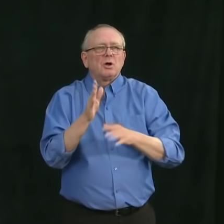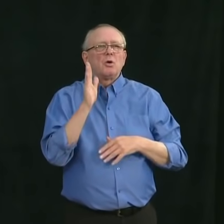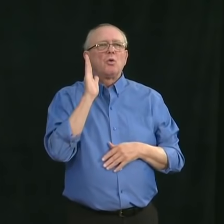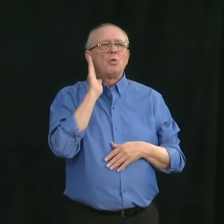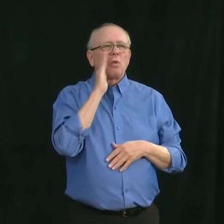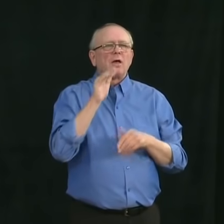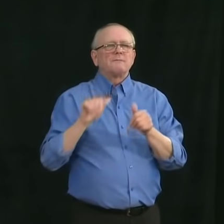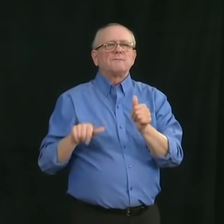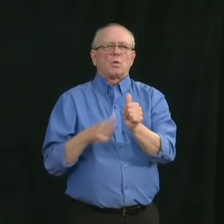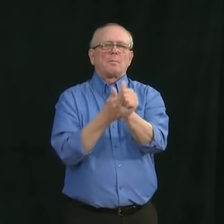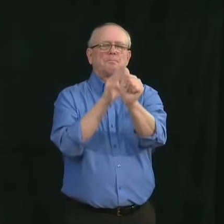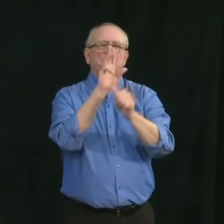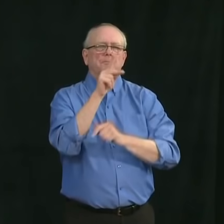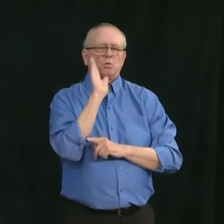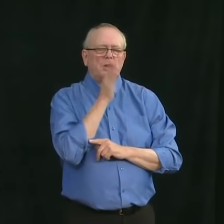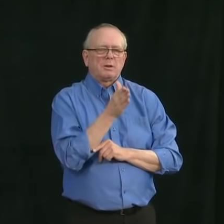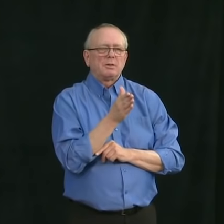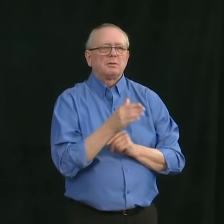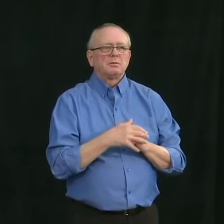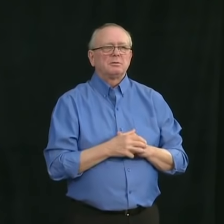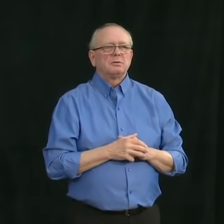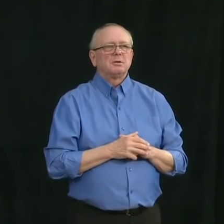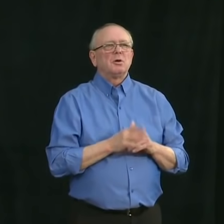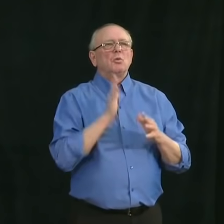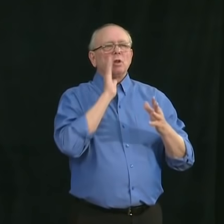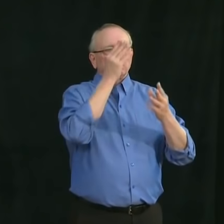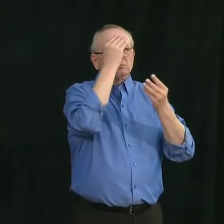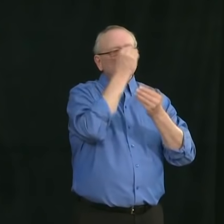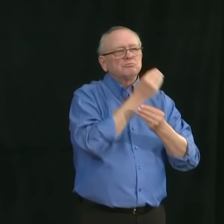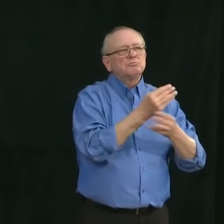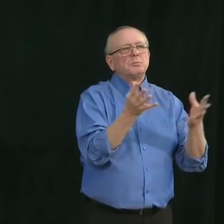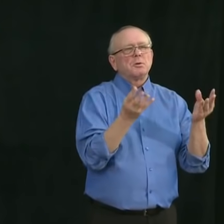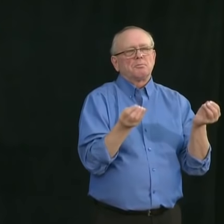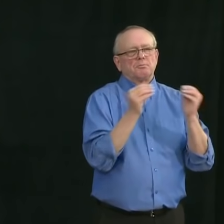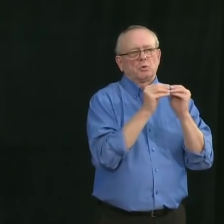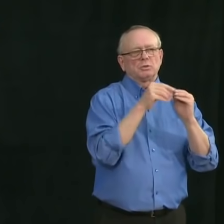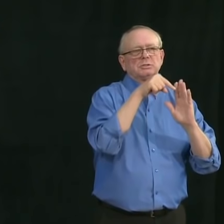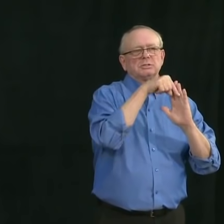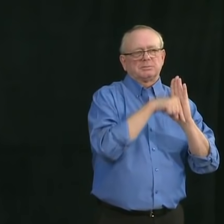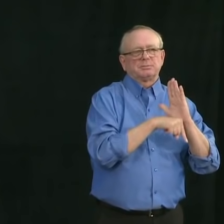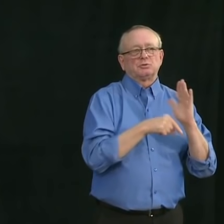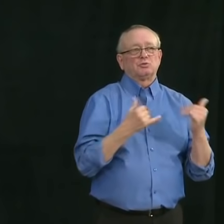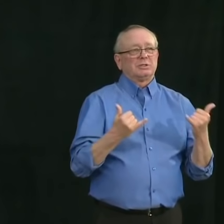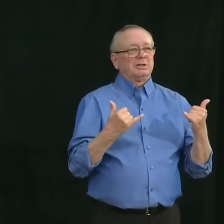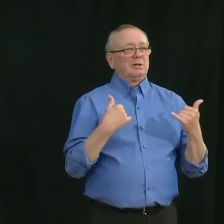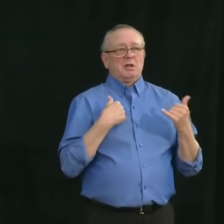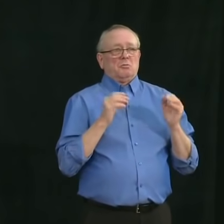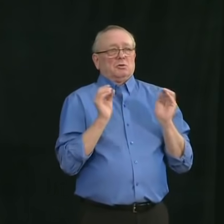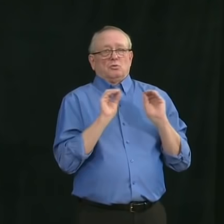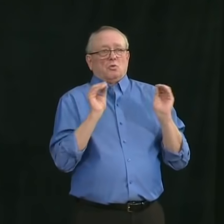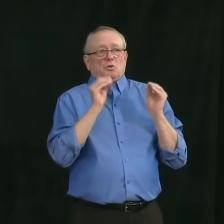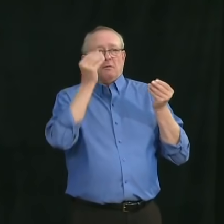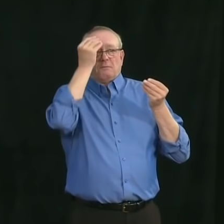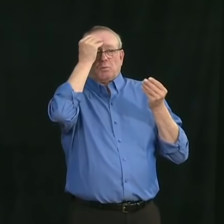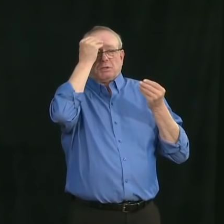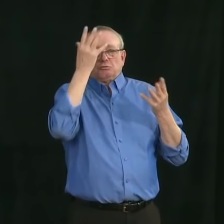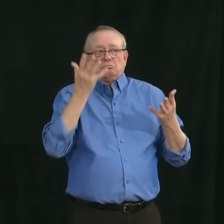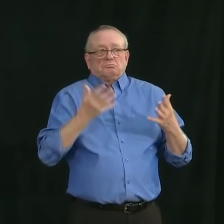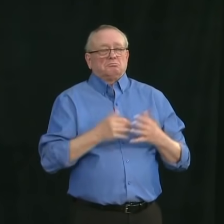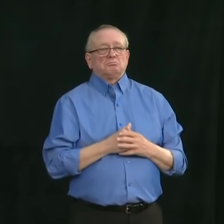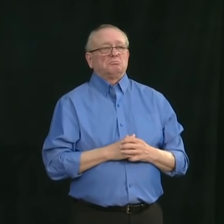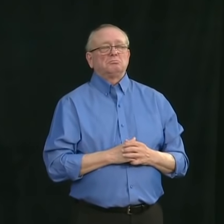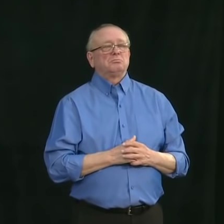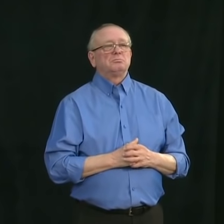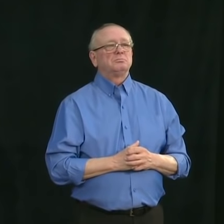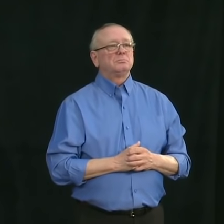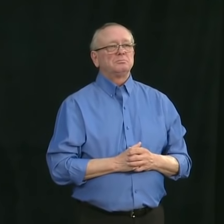AHS follow up specifically with details. Not sure if we have details at the moment. Thank you. Operator, could you put through our final question,